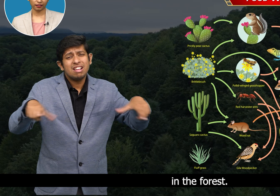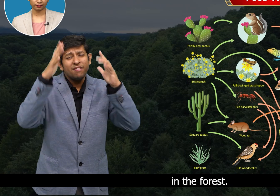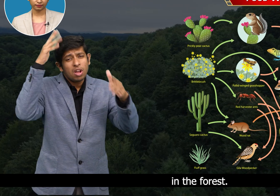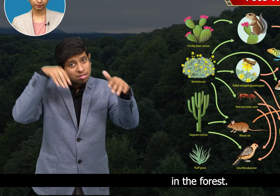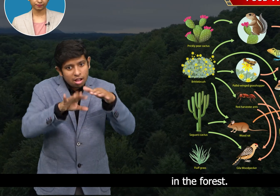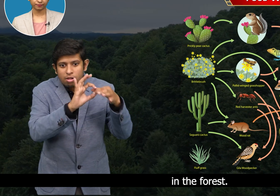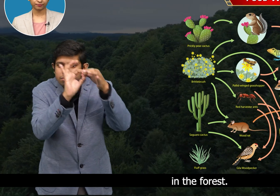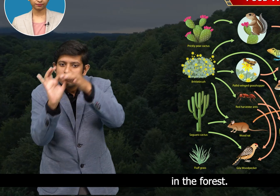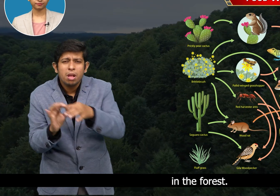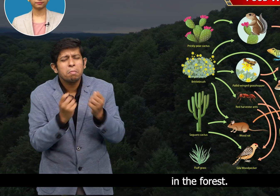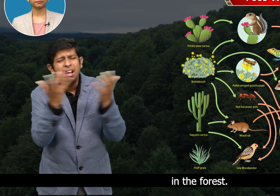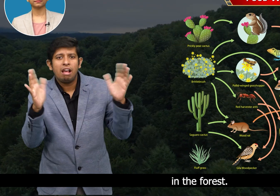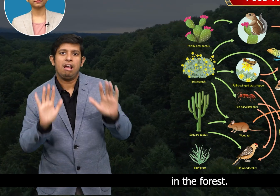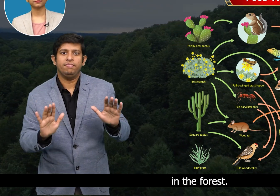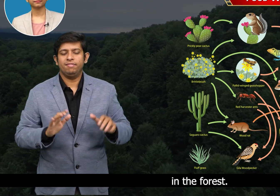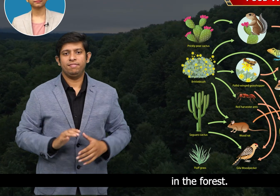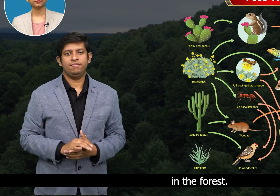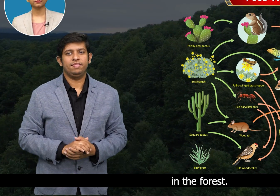forest.